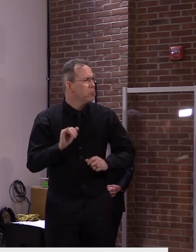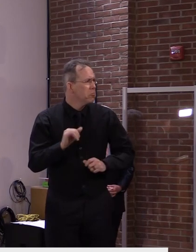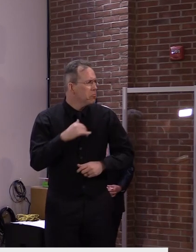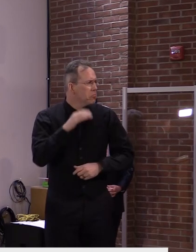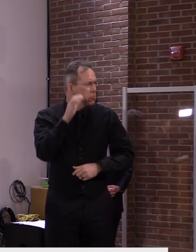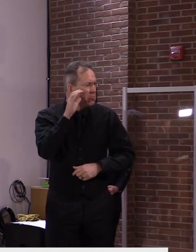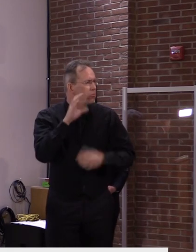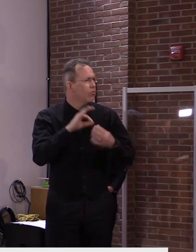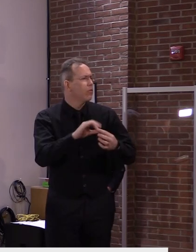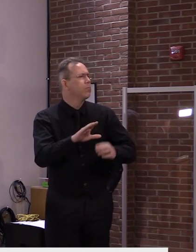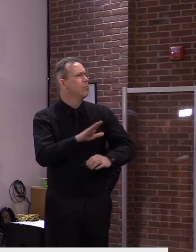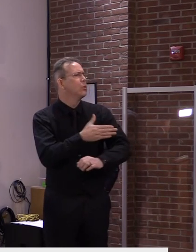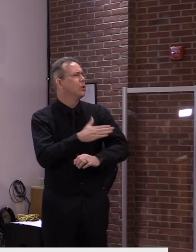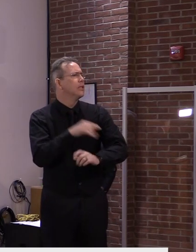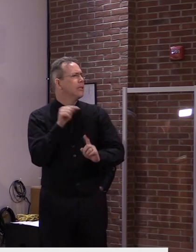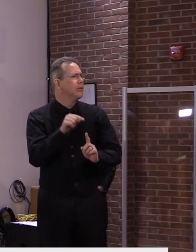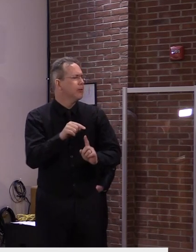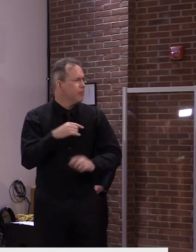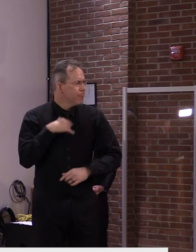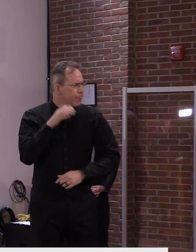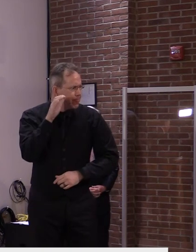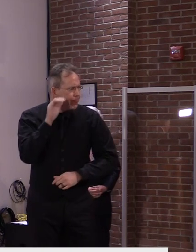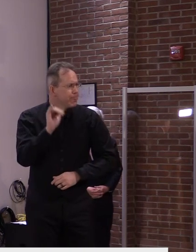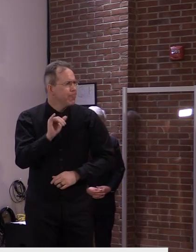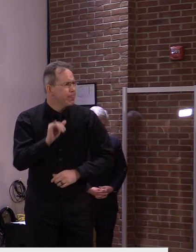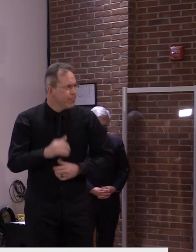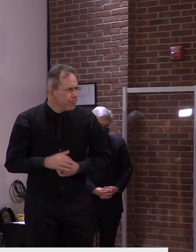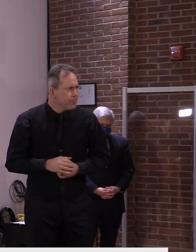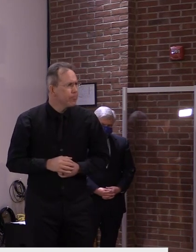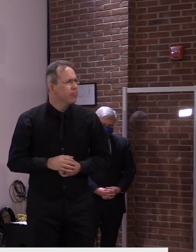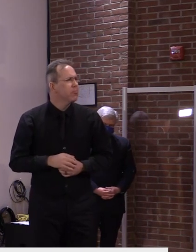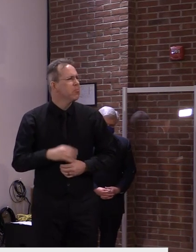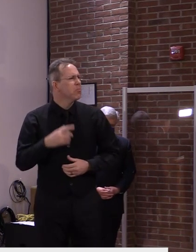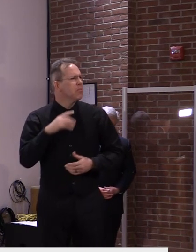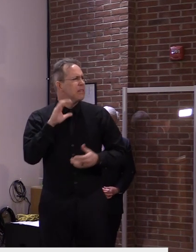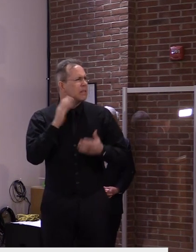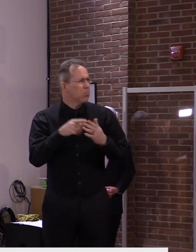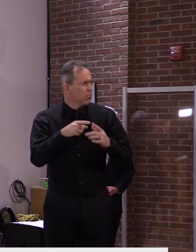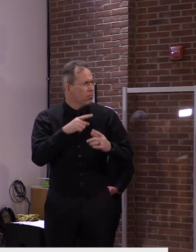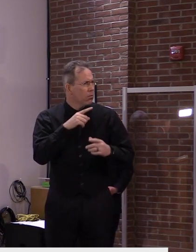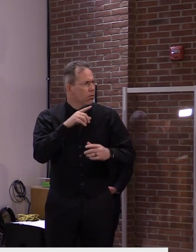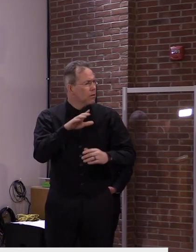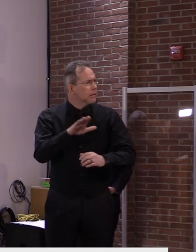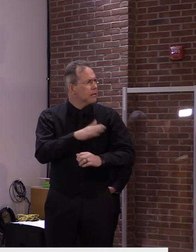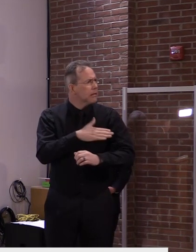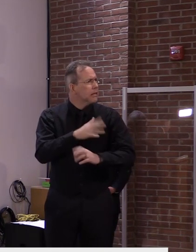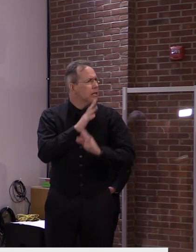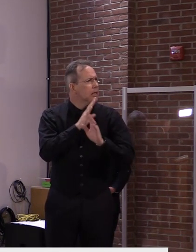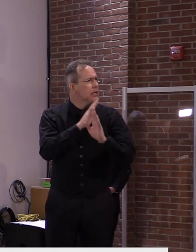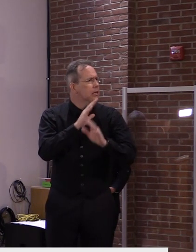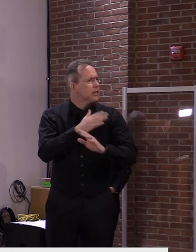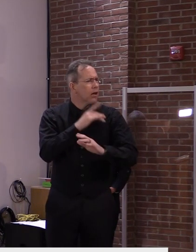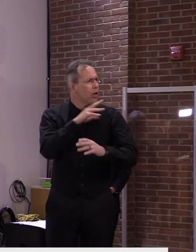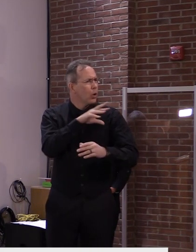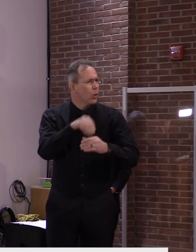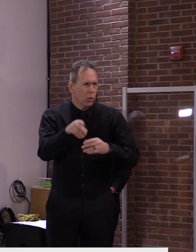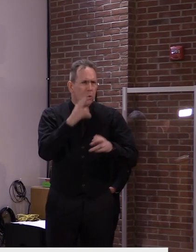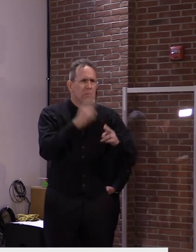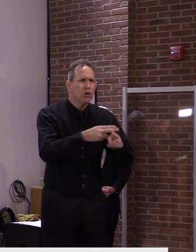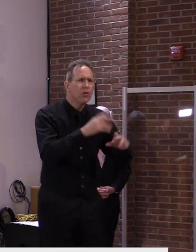music, I noticed that singing wasn't included, although you referred